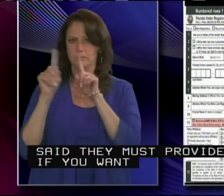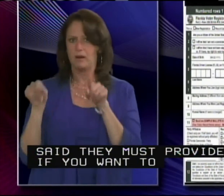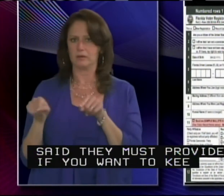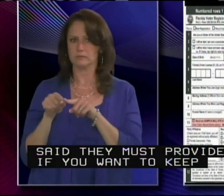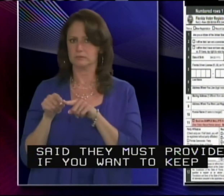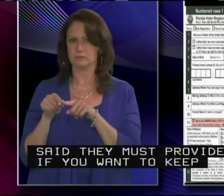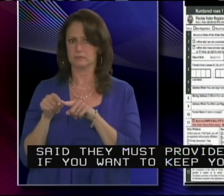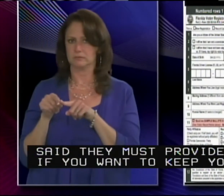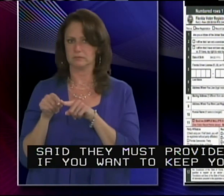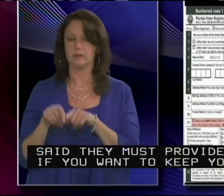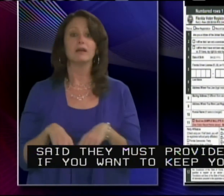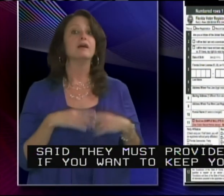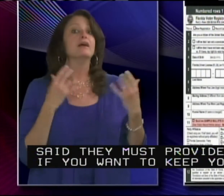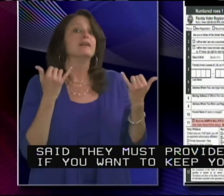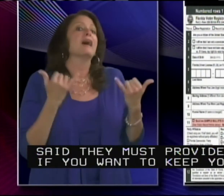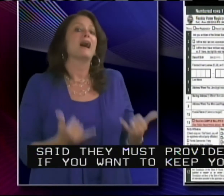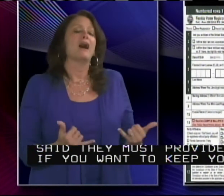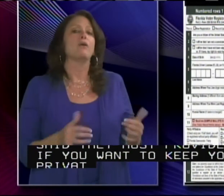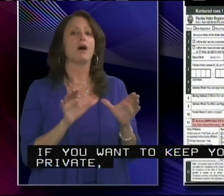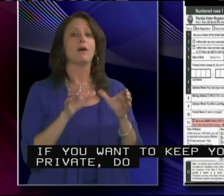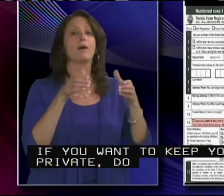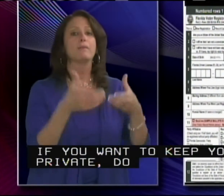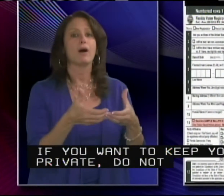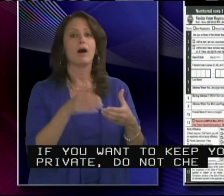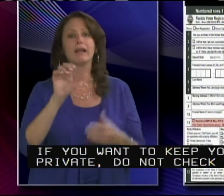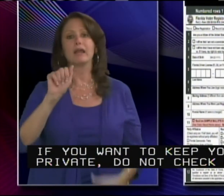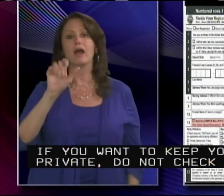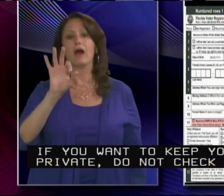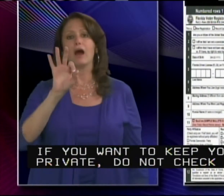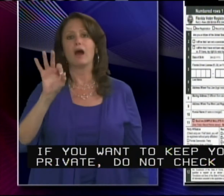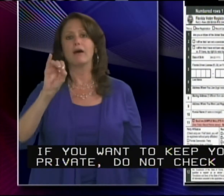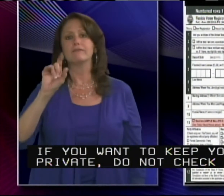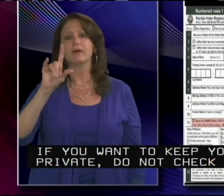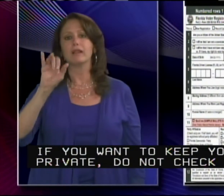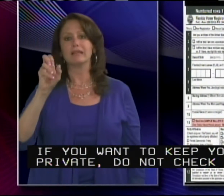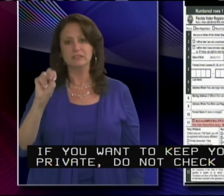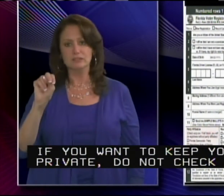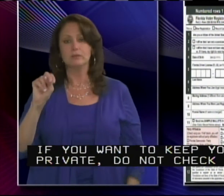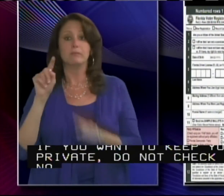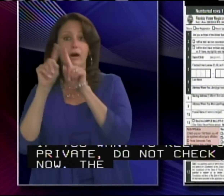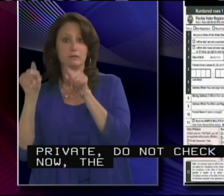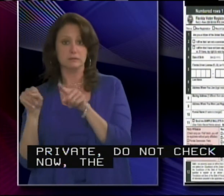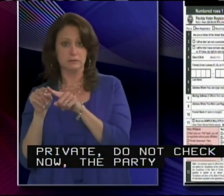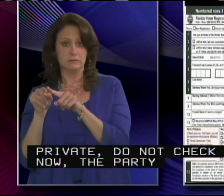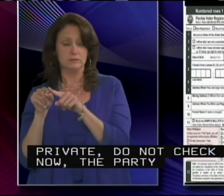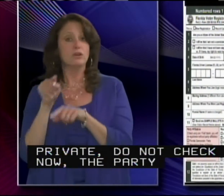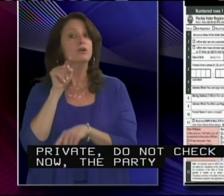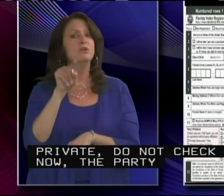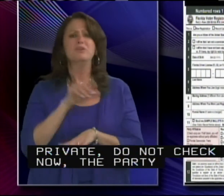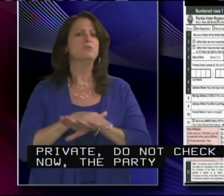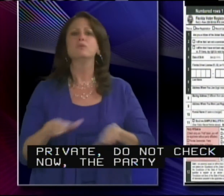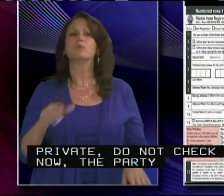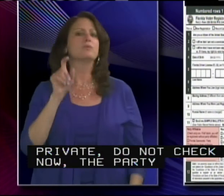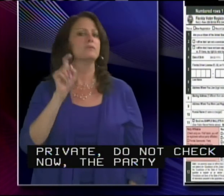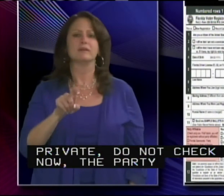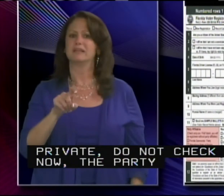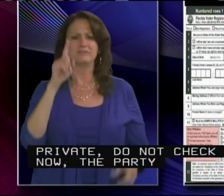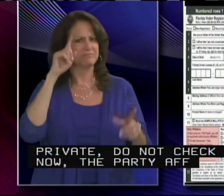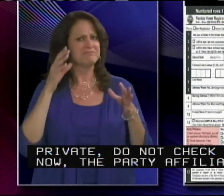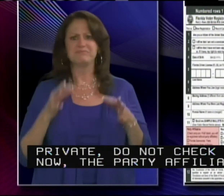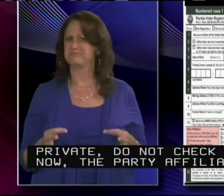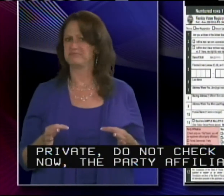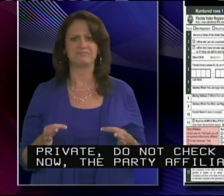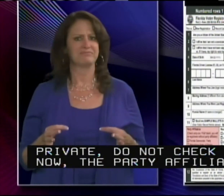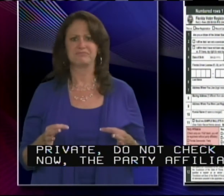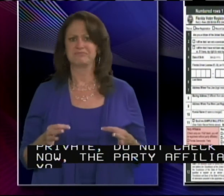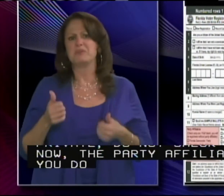check this box. Now, the party affiliation box. You do not have to choose